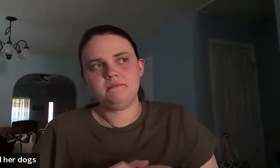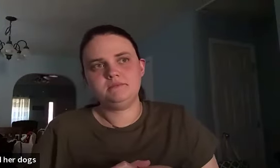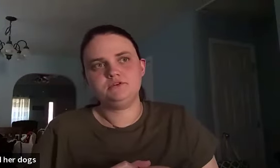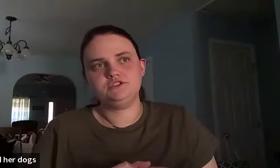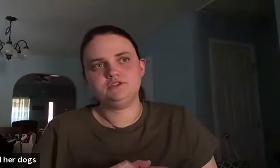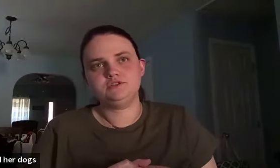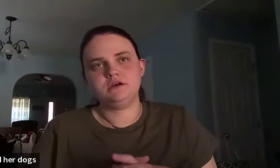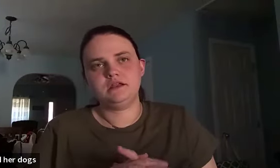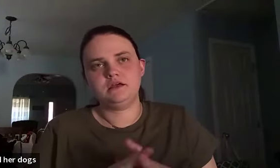that people do